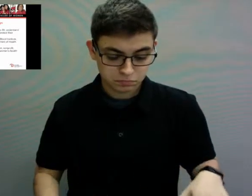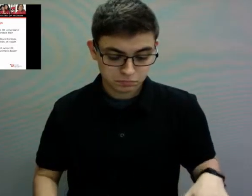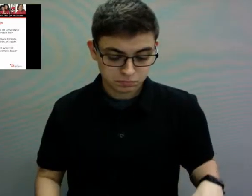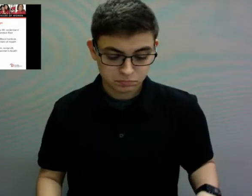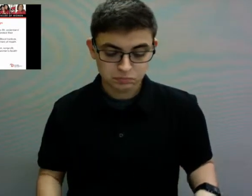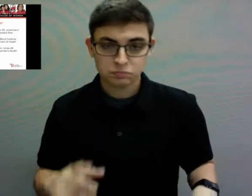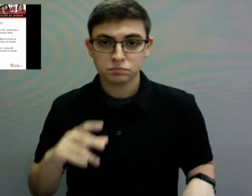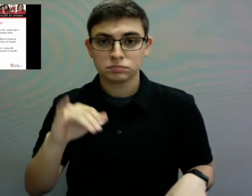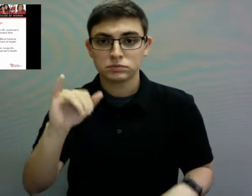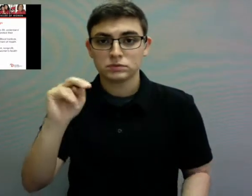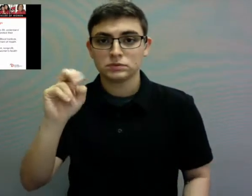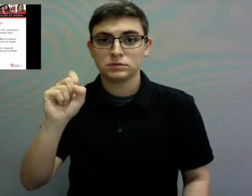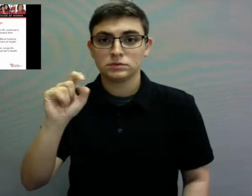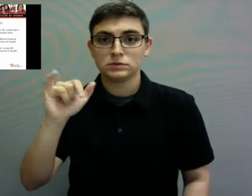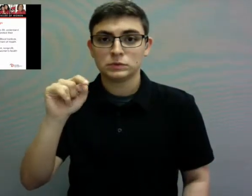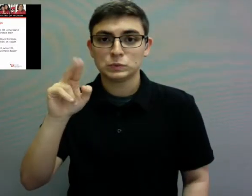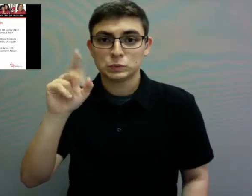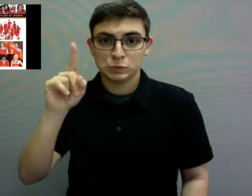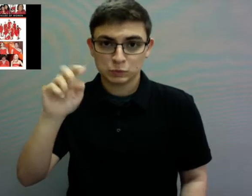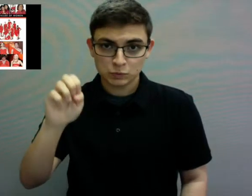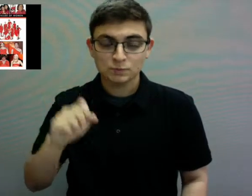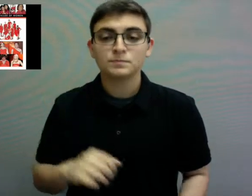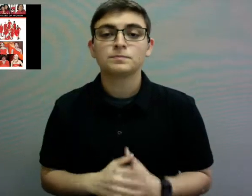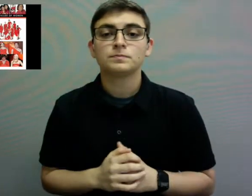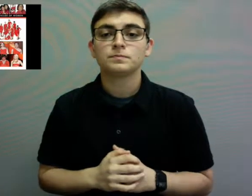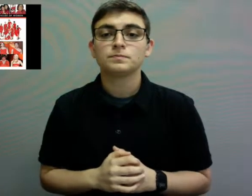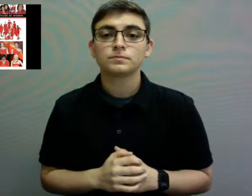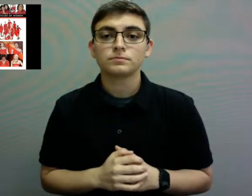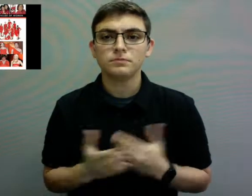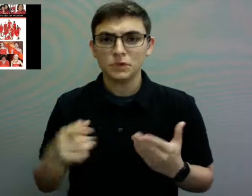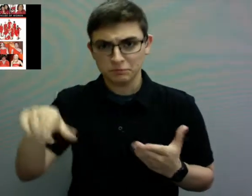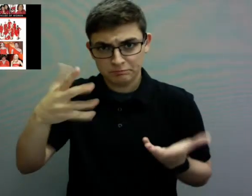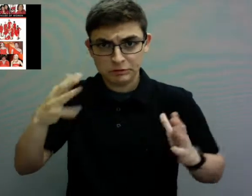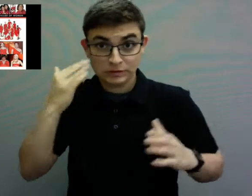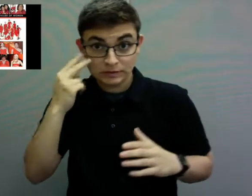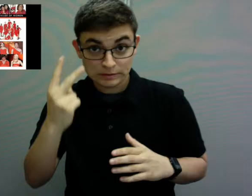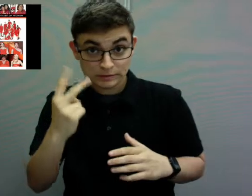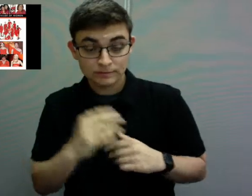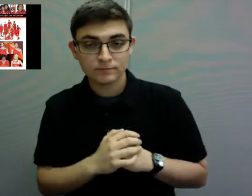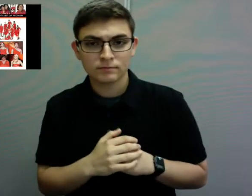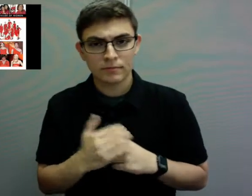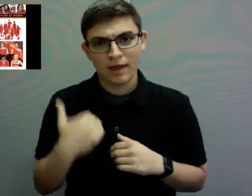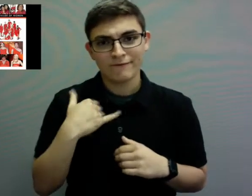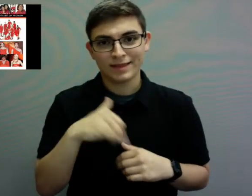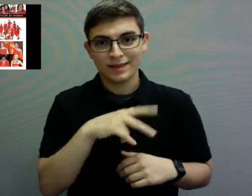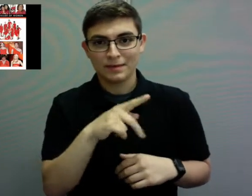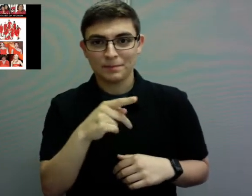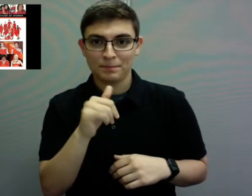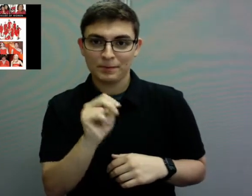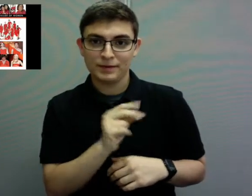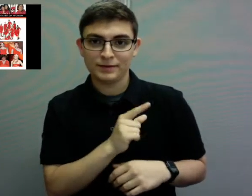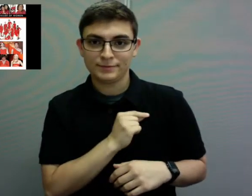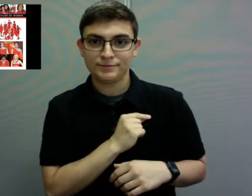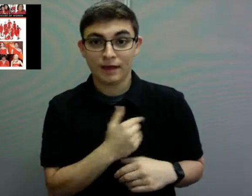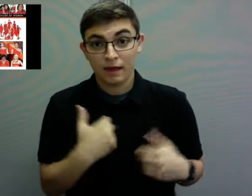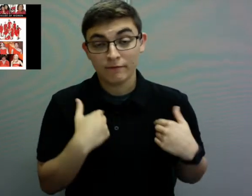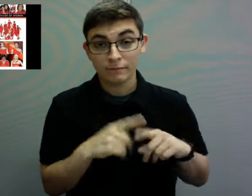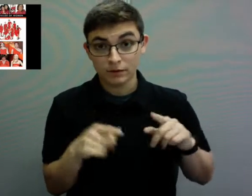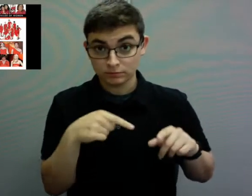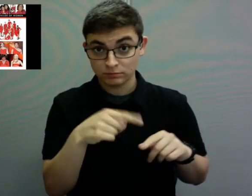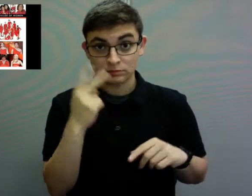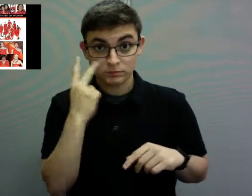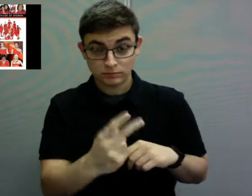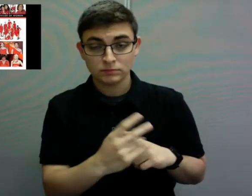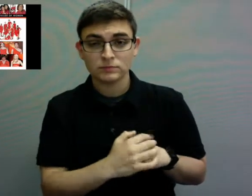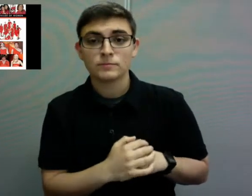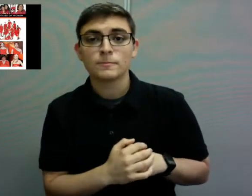the community government nonprofit. So you might have seen this, and I do have this pin, but I'm not wearing it right now.